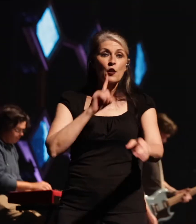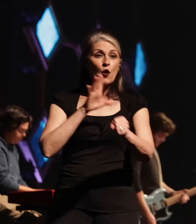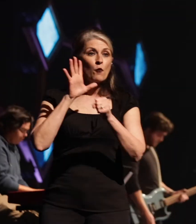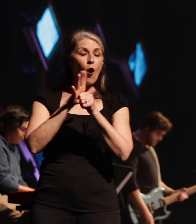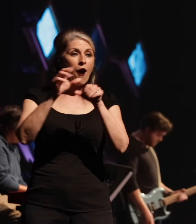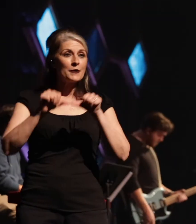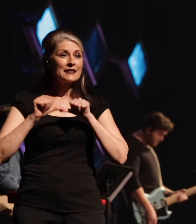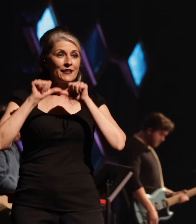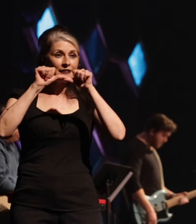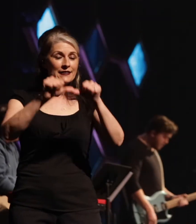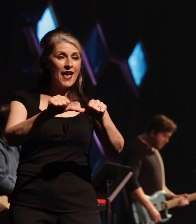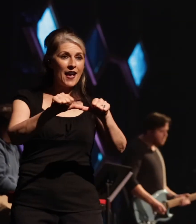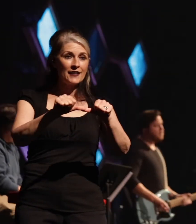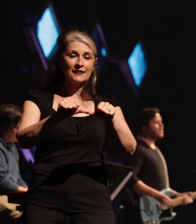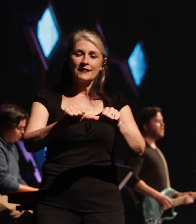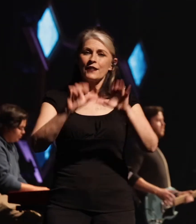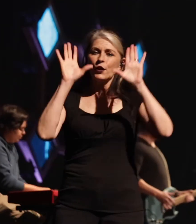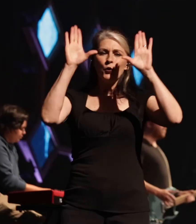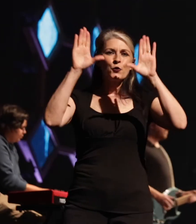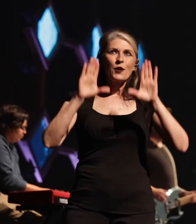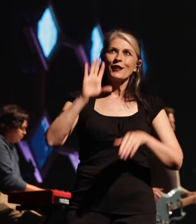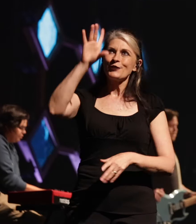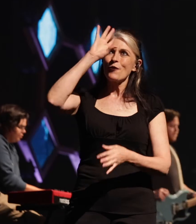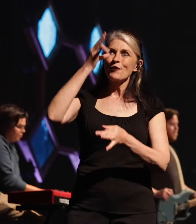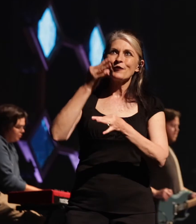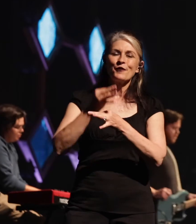promise still stands. Great is your